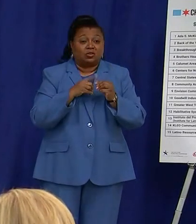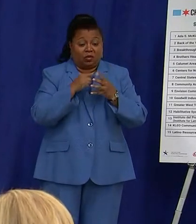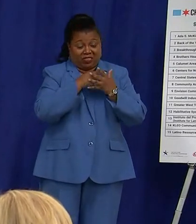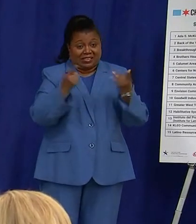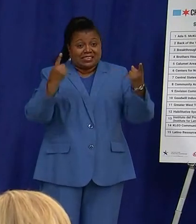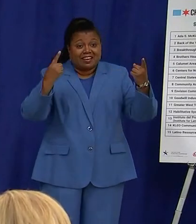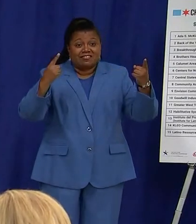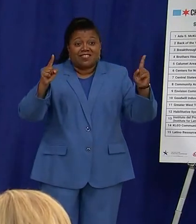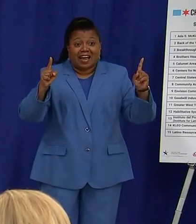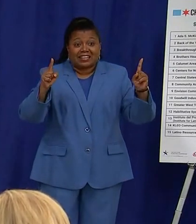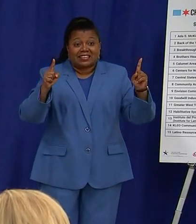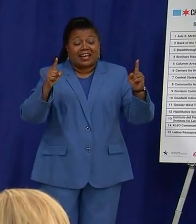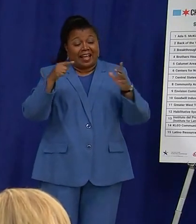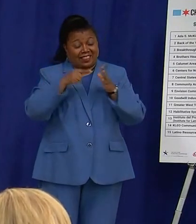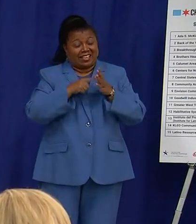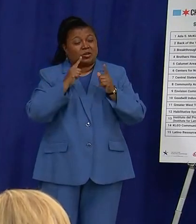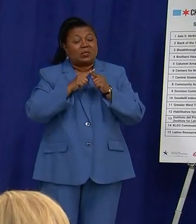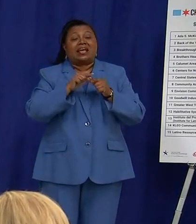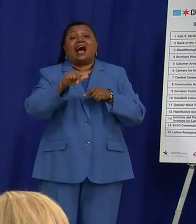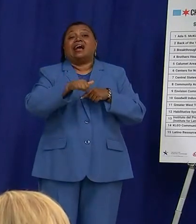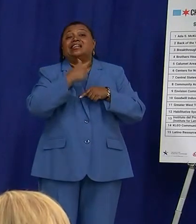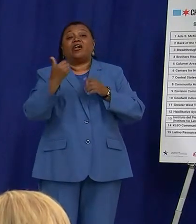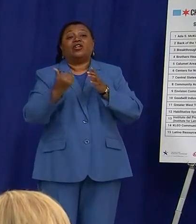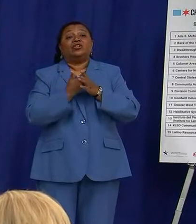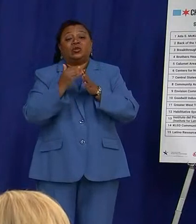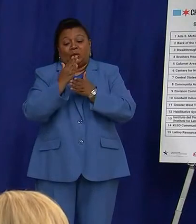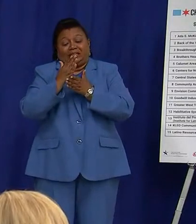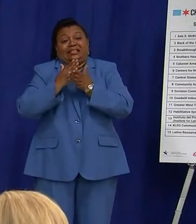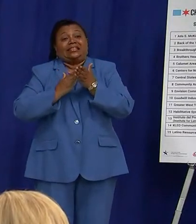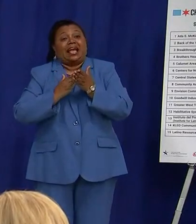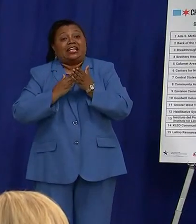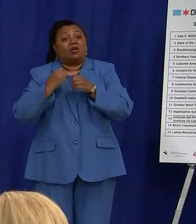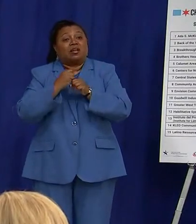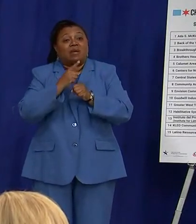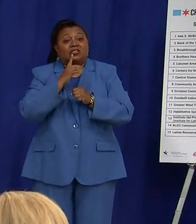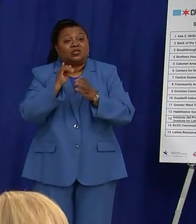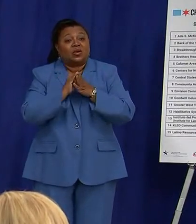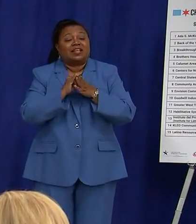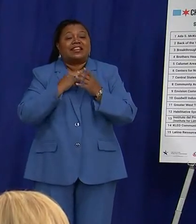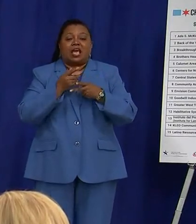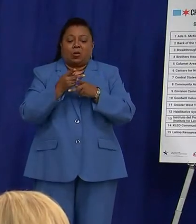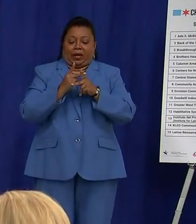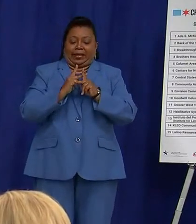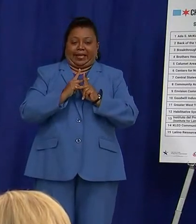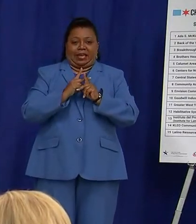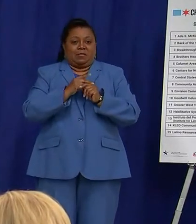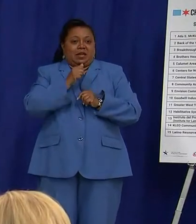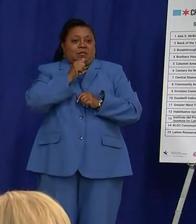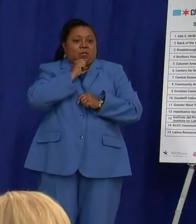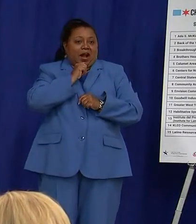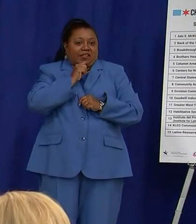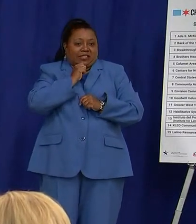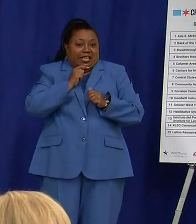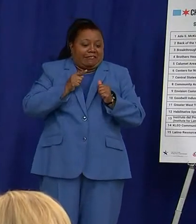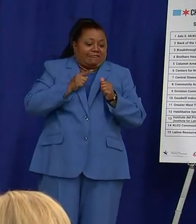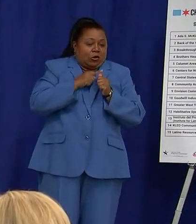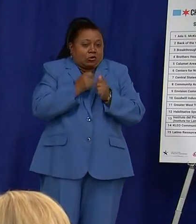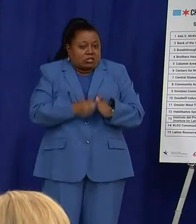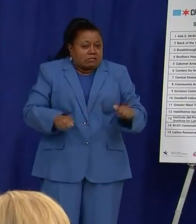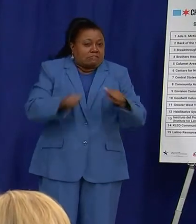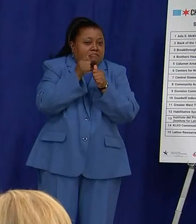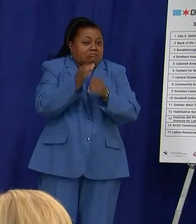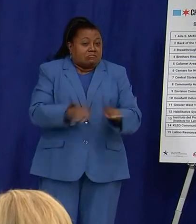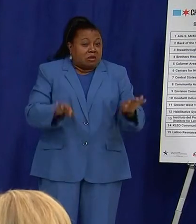this effectively. And this will be another new stage as we make sure that we are keeping privacy first and